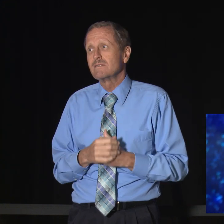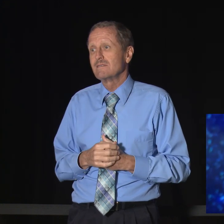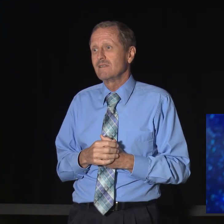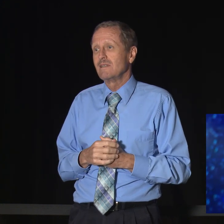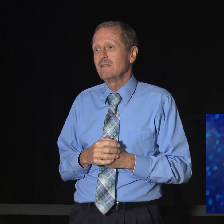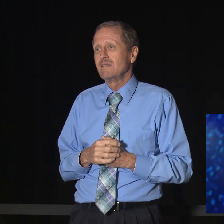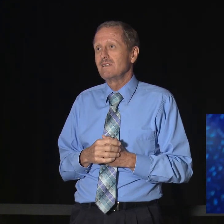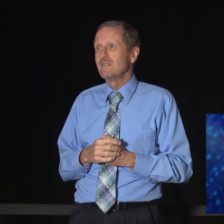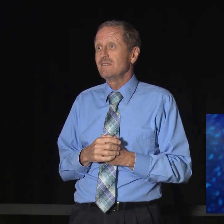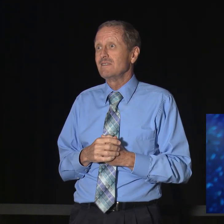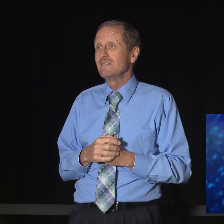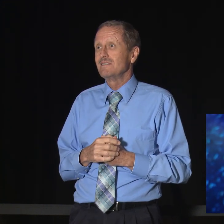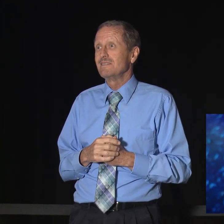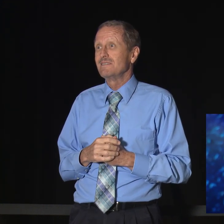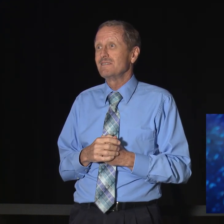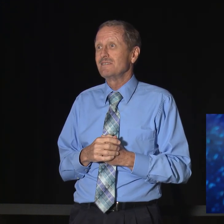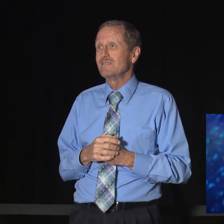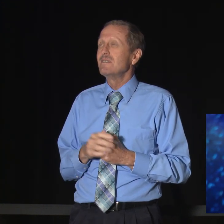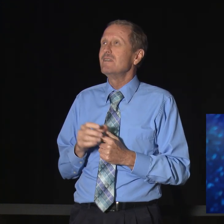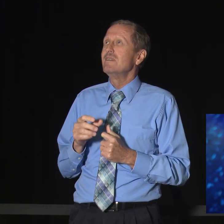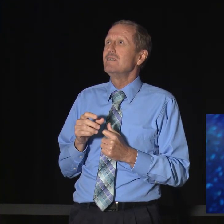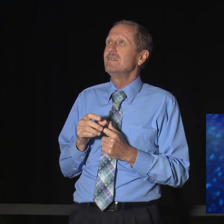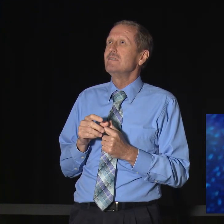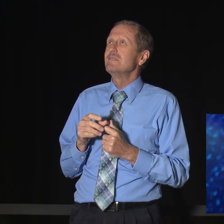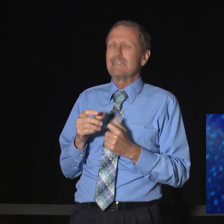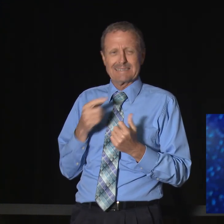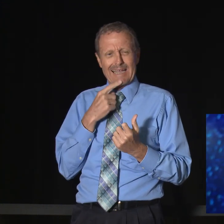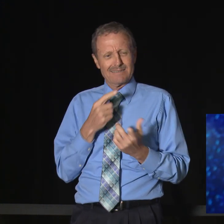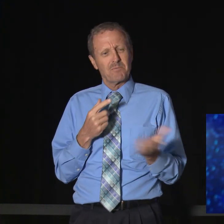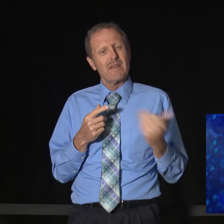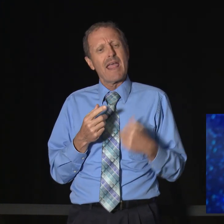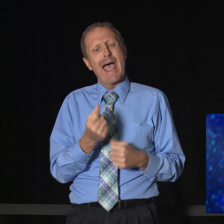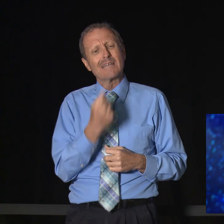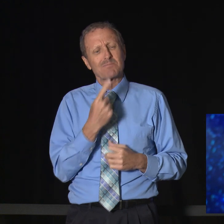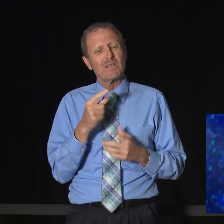Ask what it is that I shall give thee.